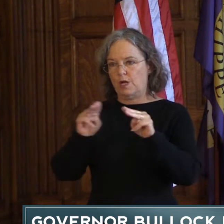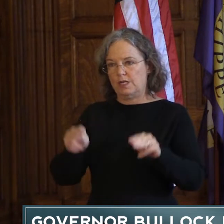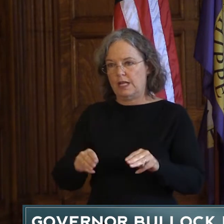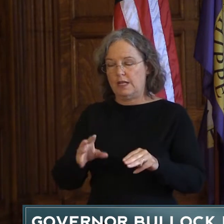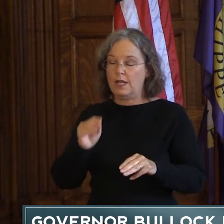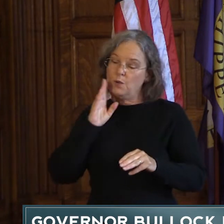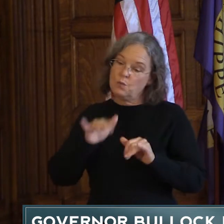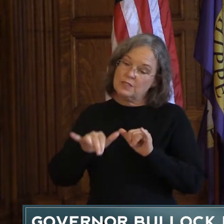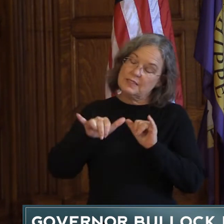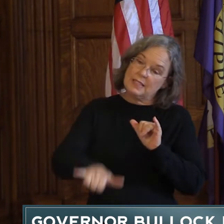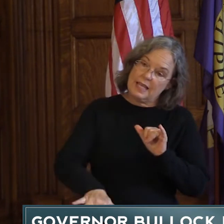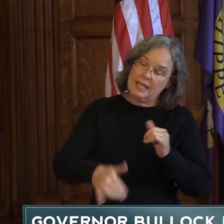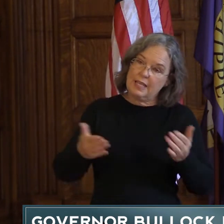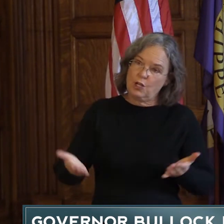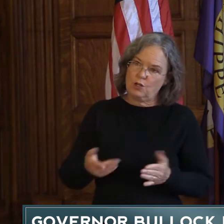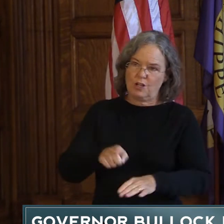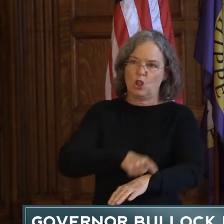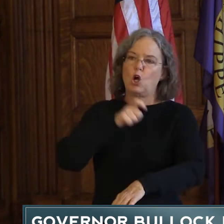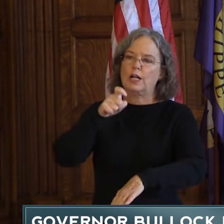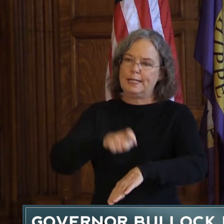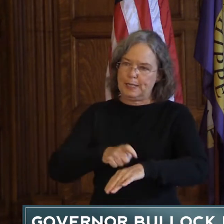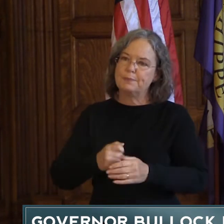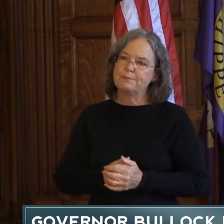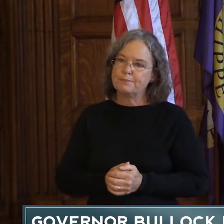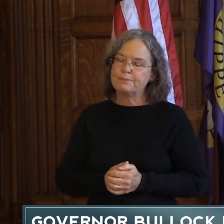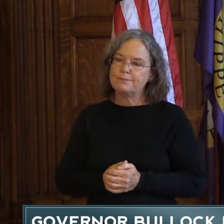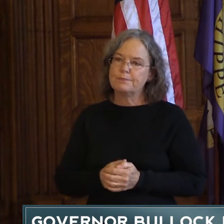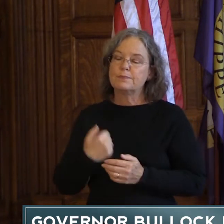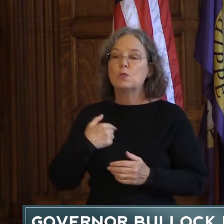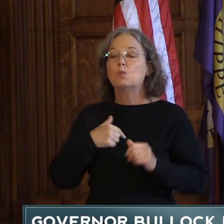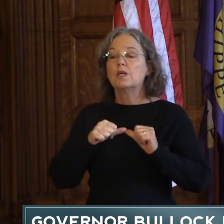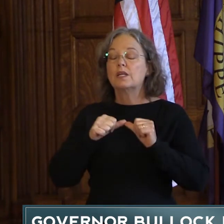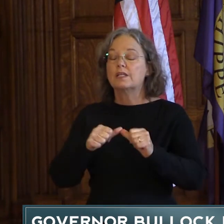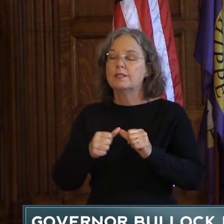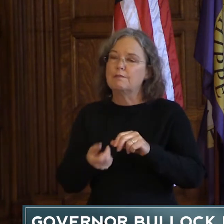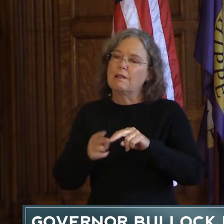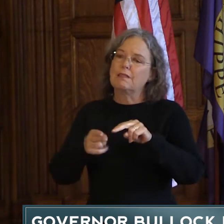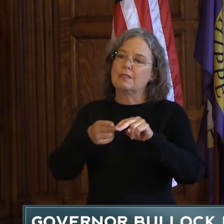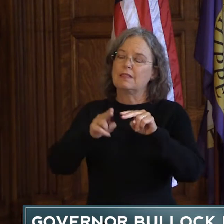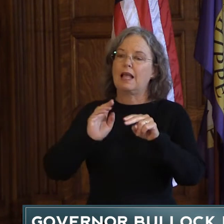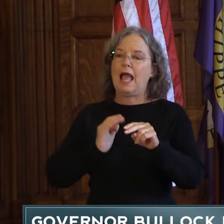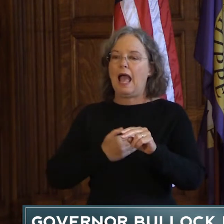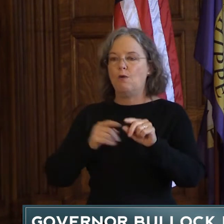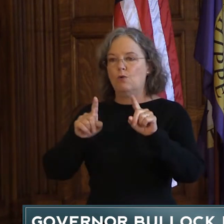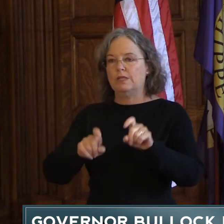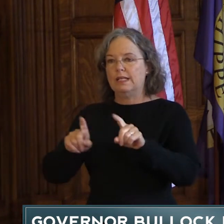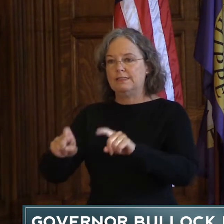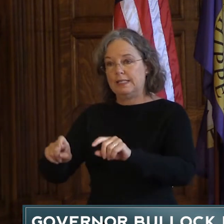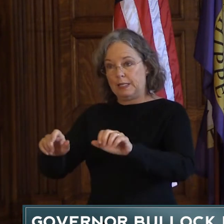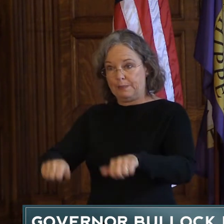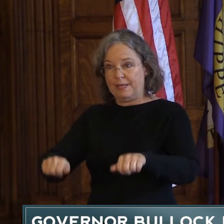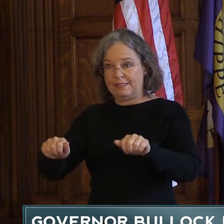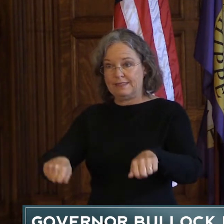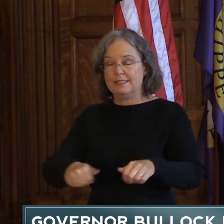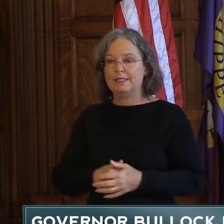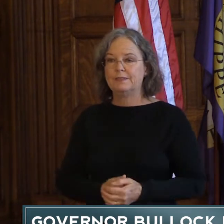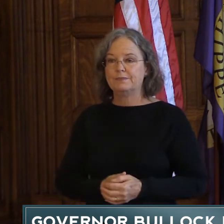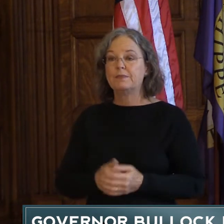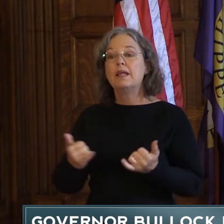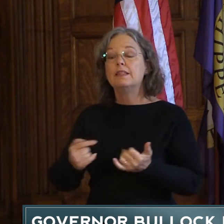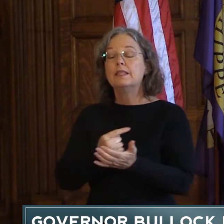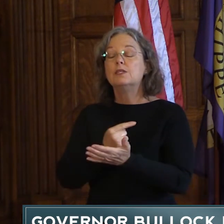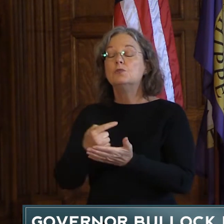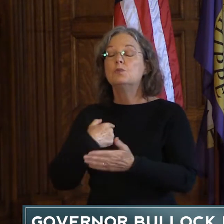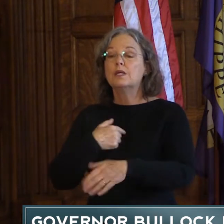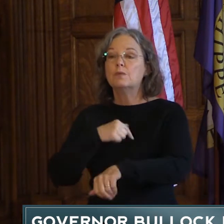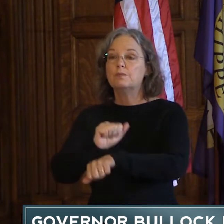long time. We continue to work on ramping up further our testing capacity. This week we've been working